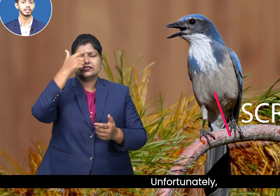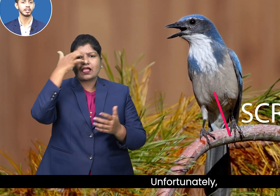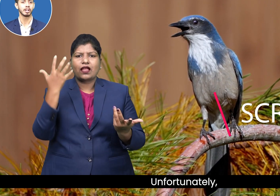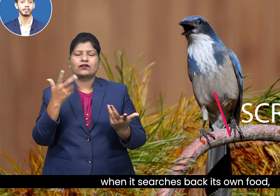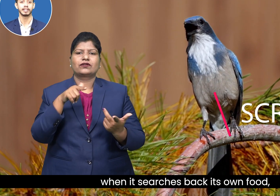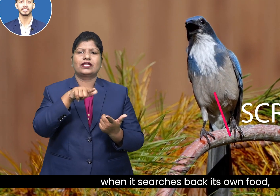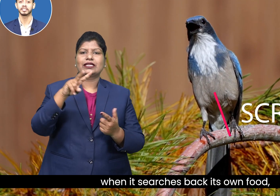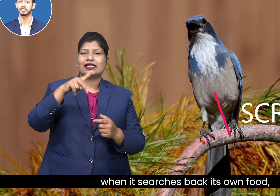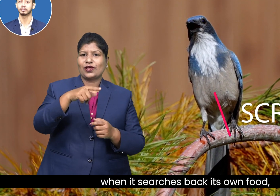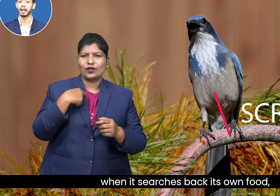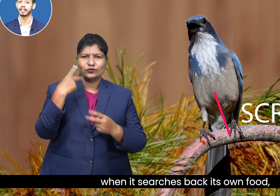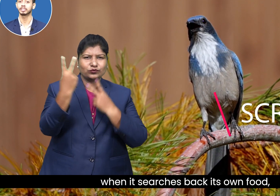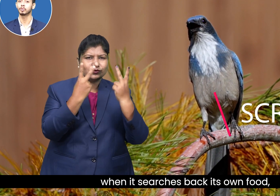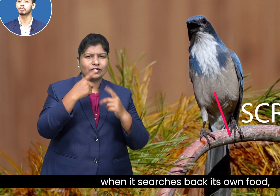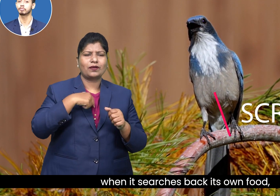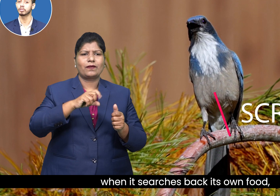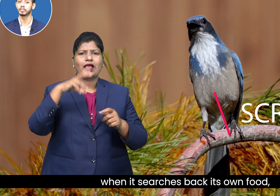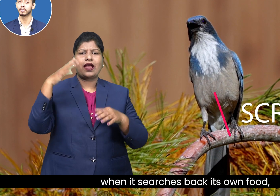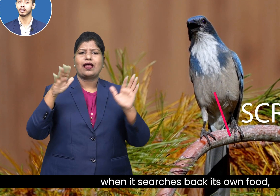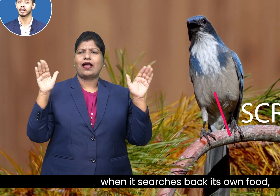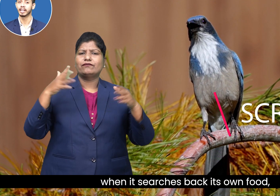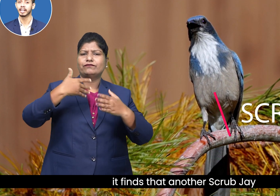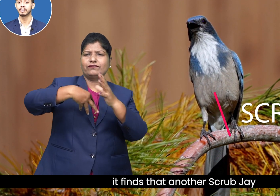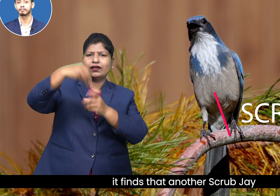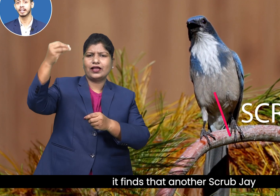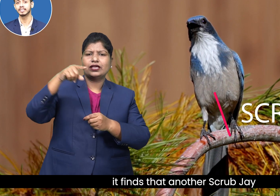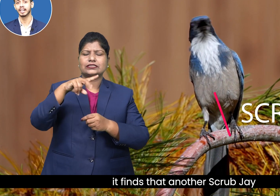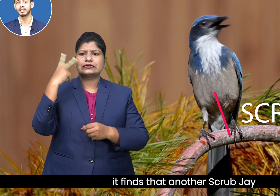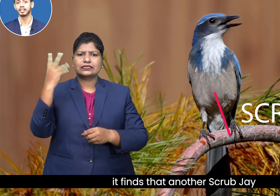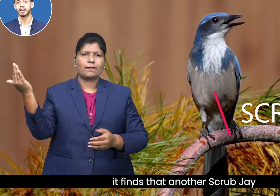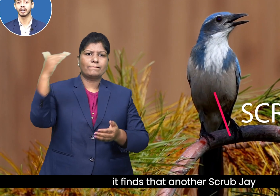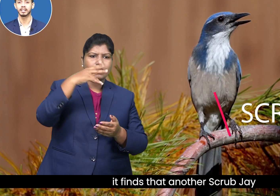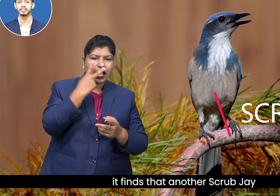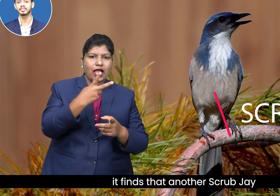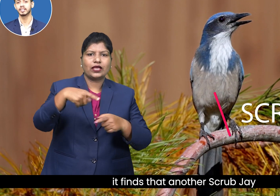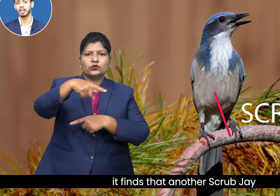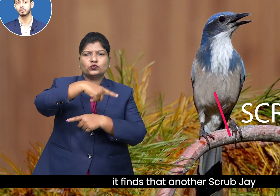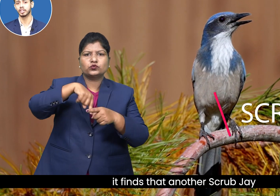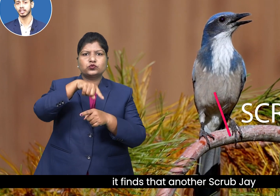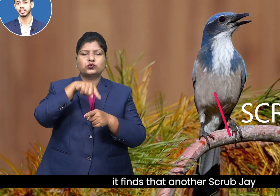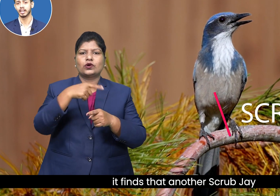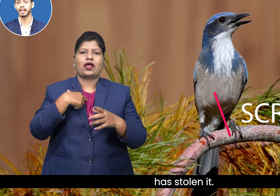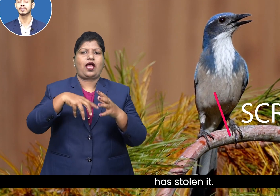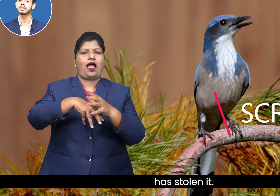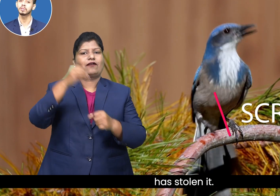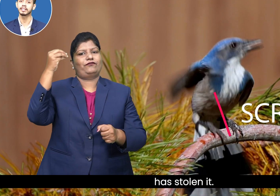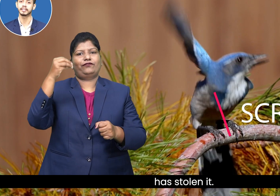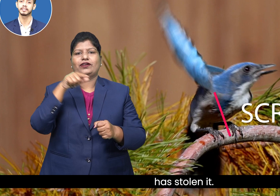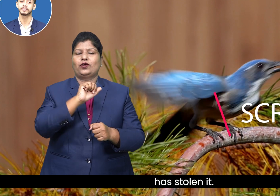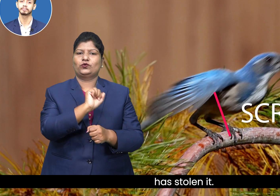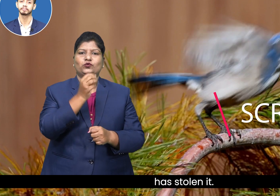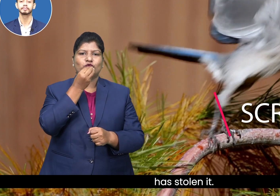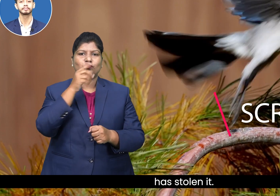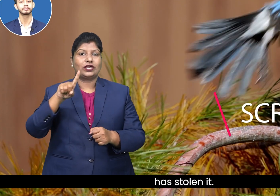Unfortunately, when it searches back its own food, it finds that another scrub jay has stolen